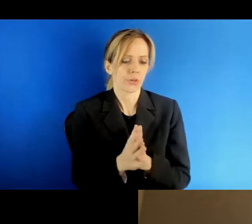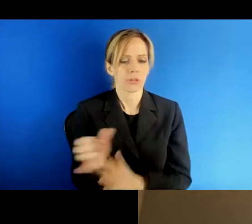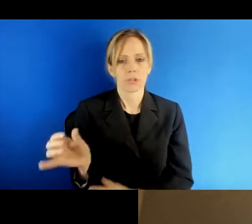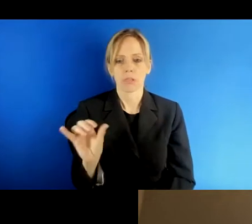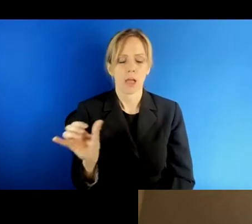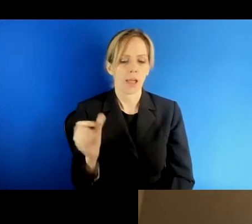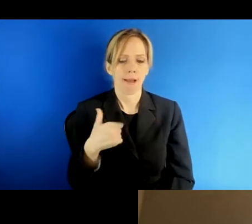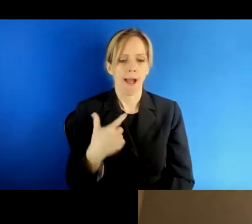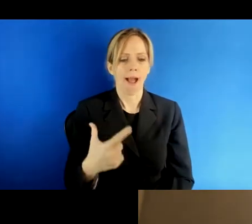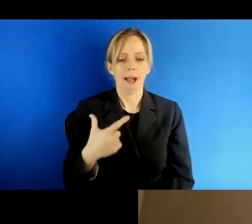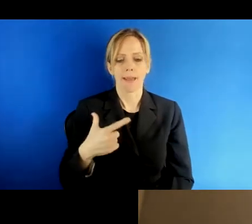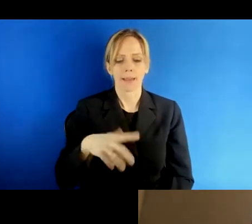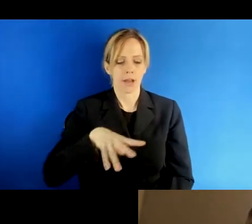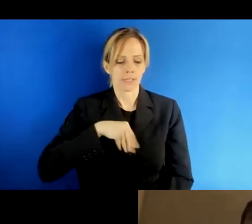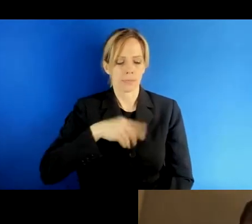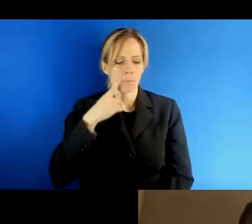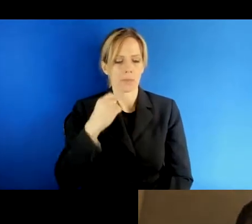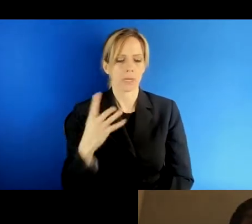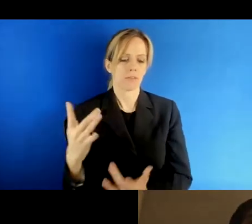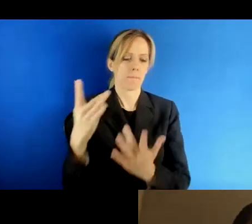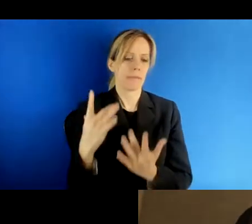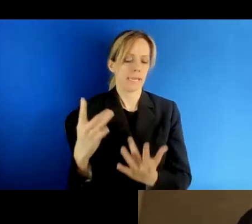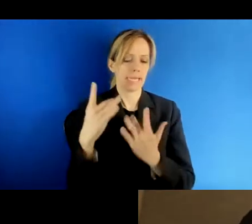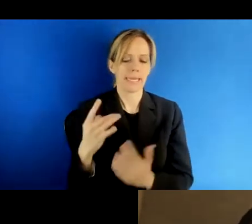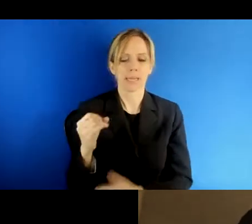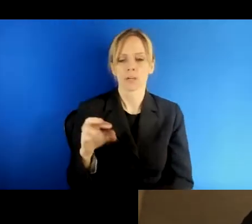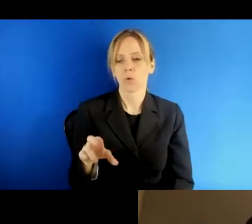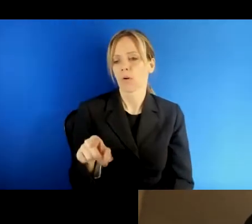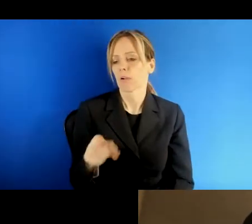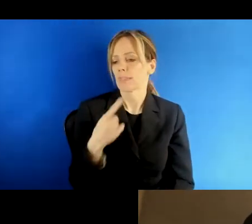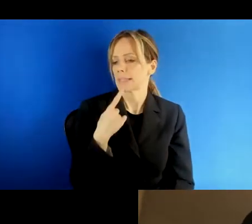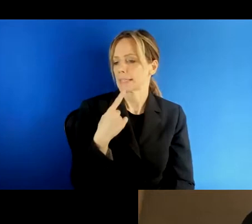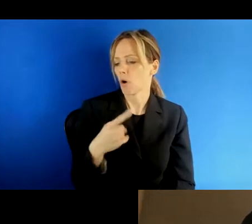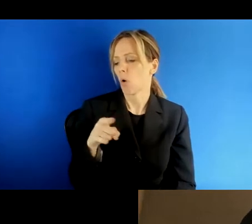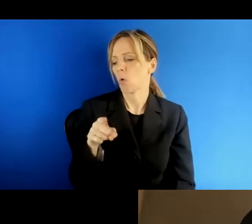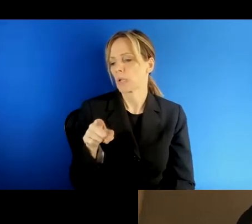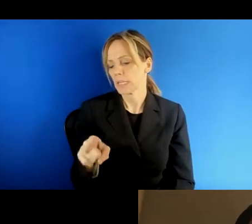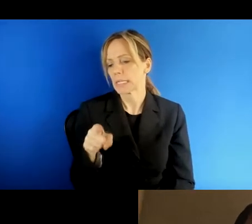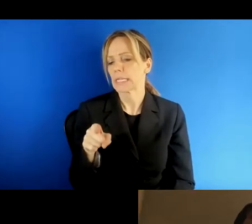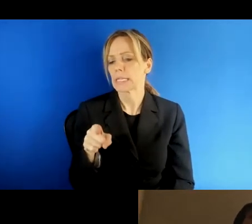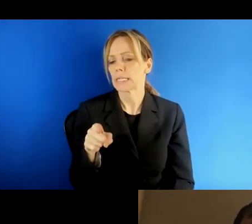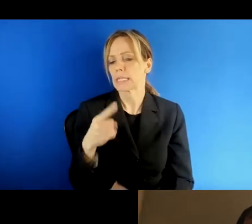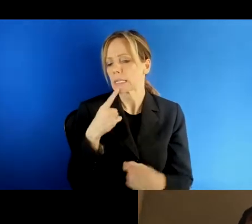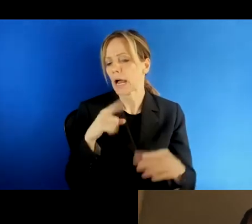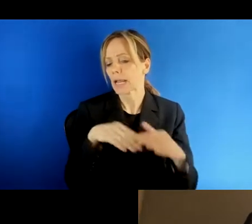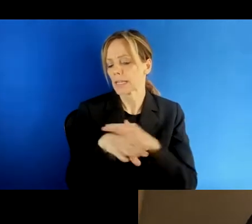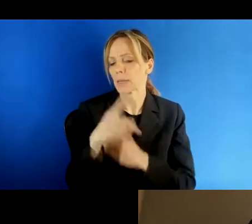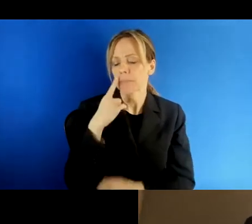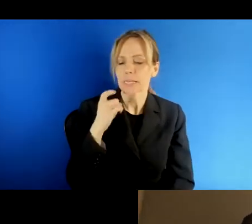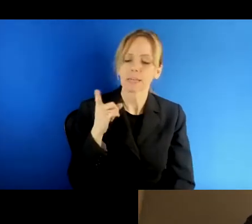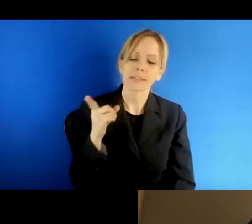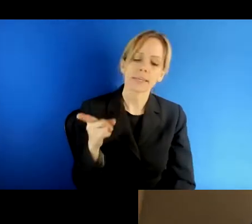because of pity. Oh, he got admitted because he